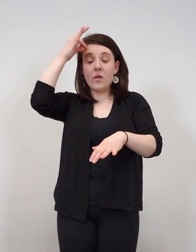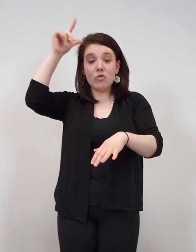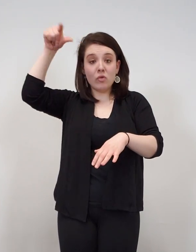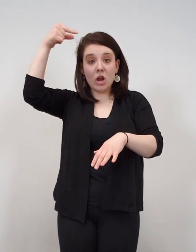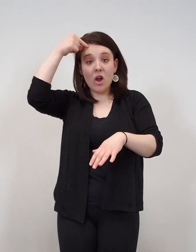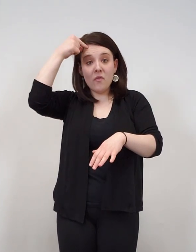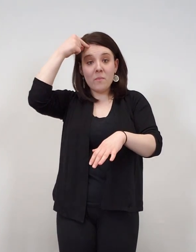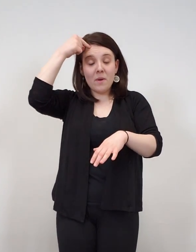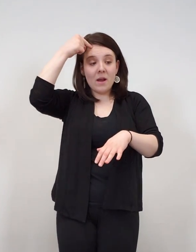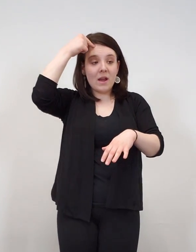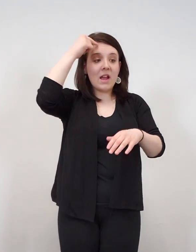national or federal government